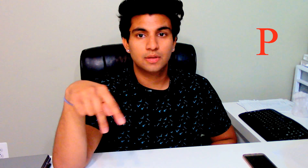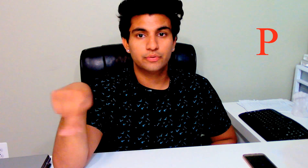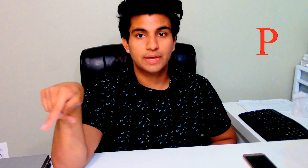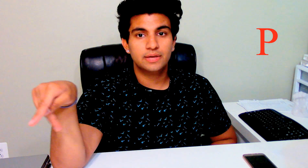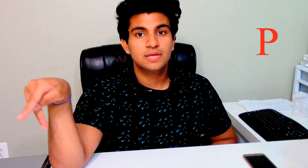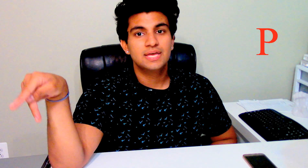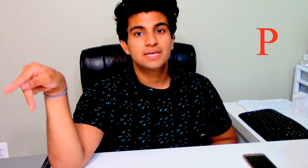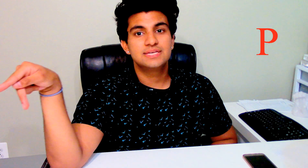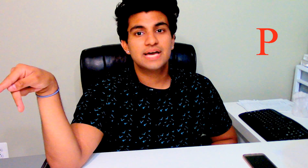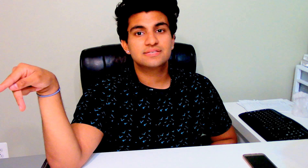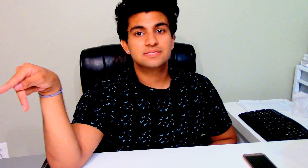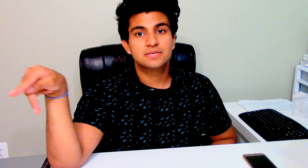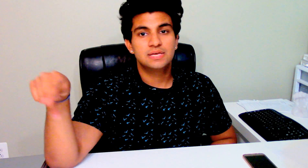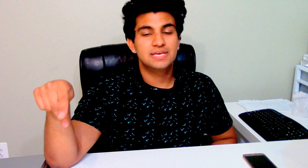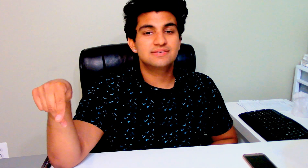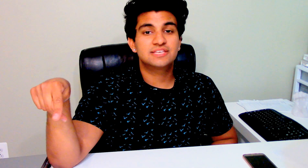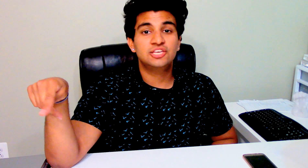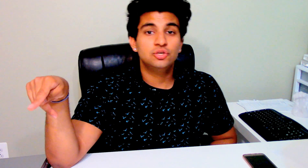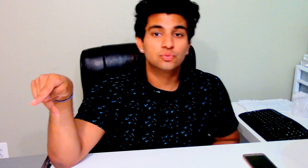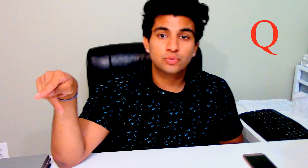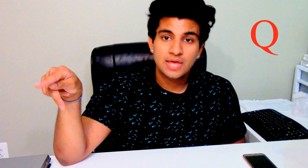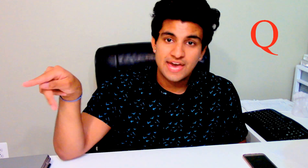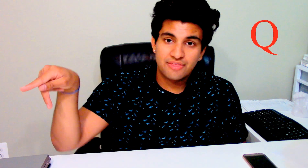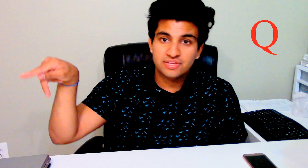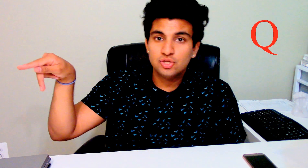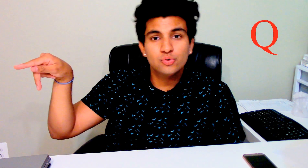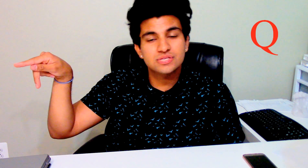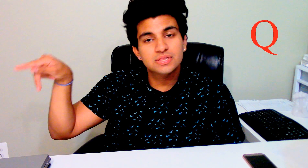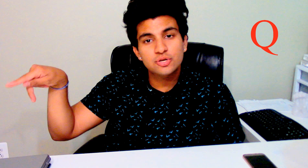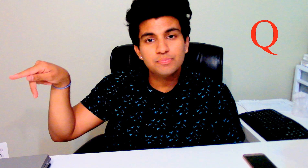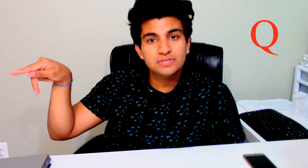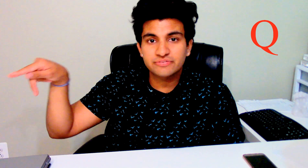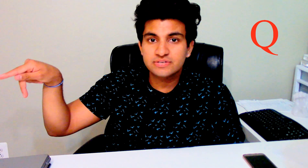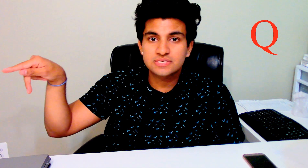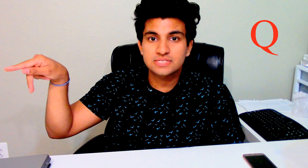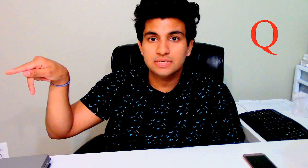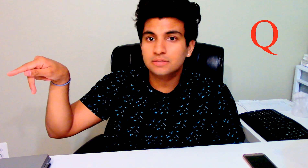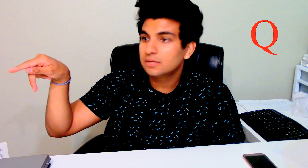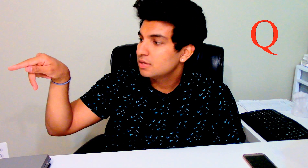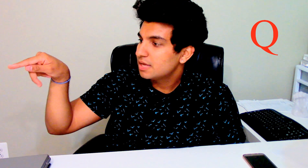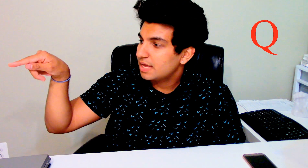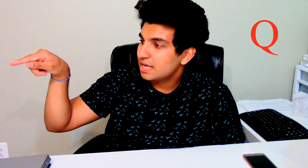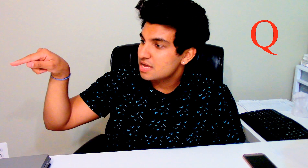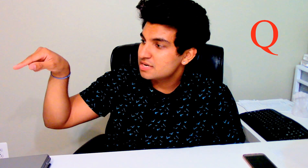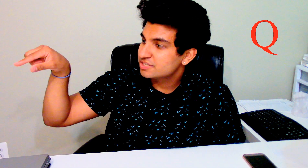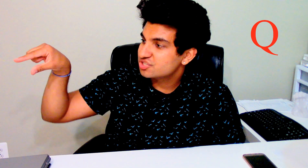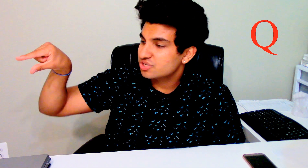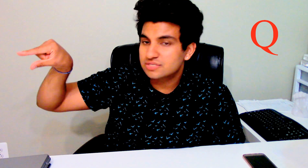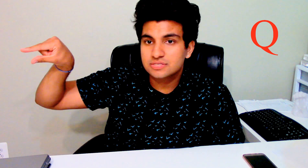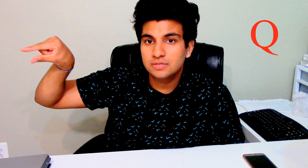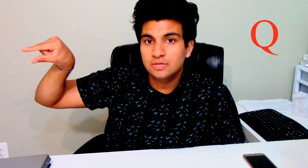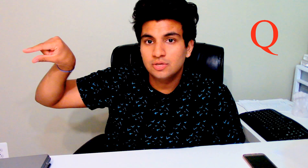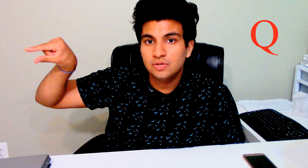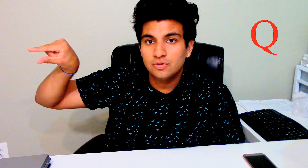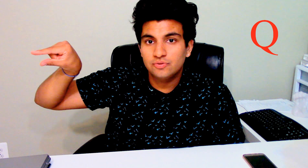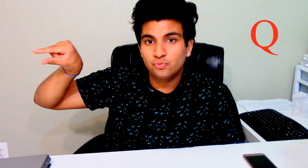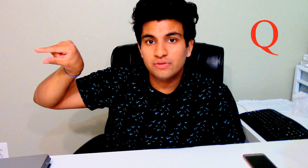Okay, next is Q, and the Q is a little bit different to see, and it's just doing